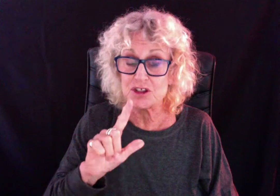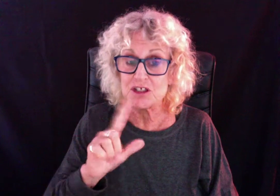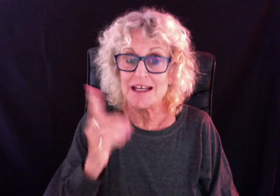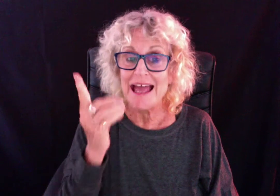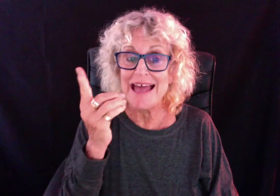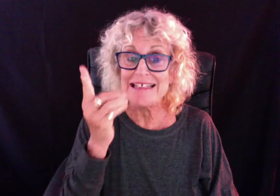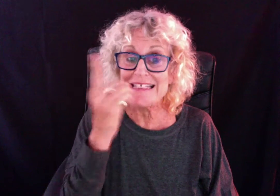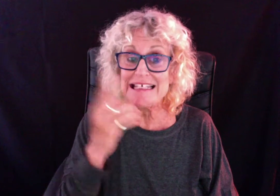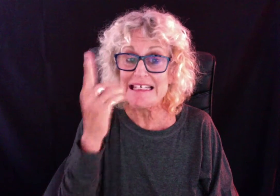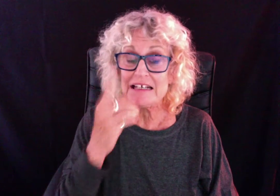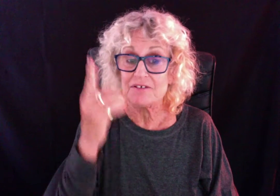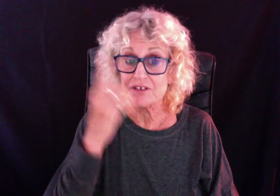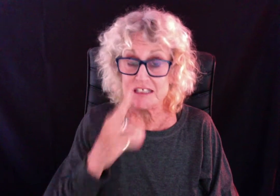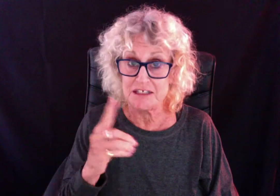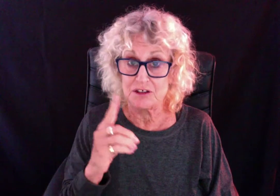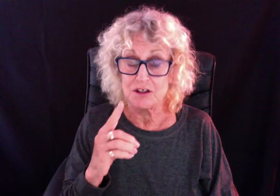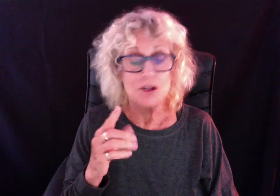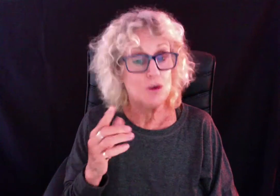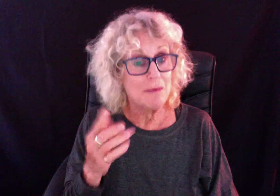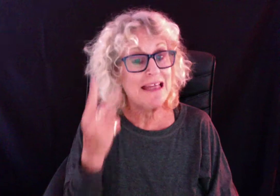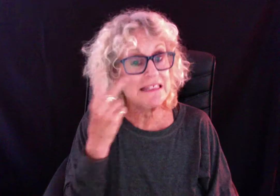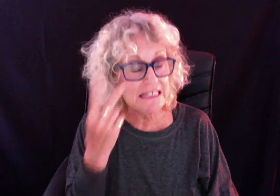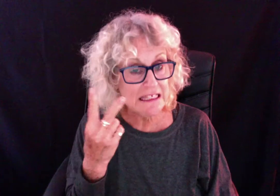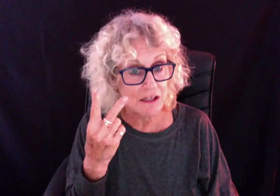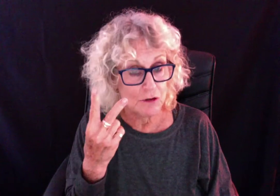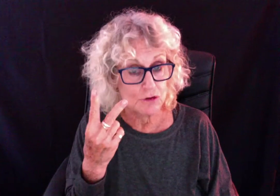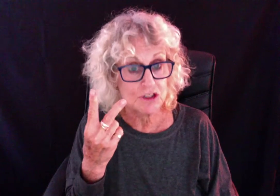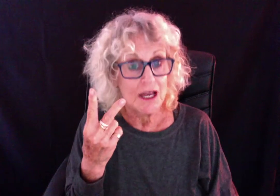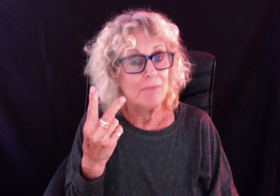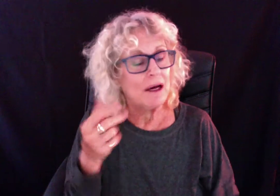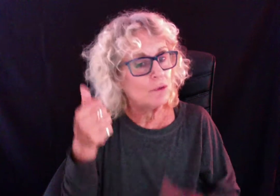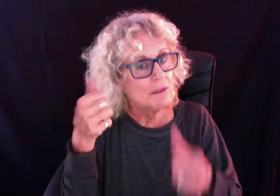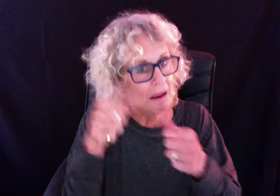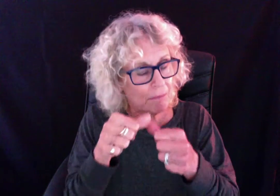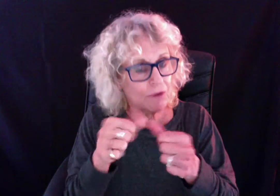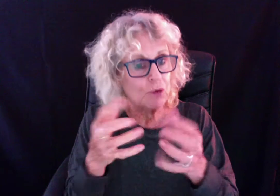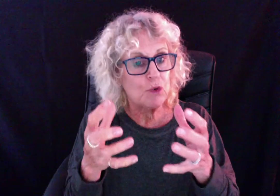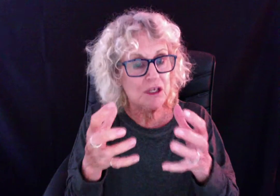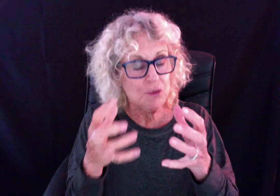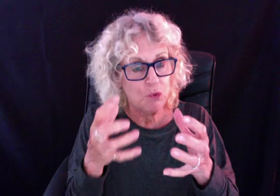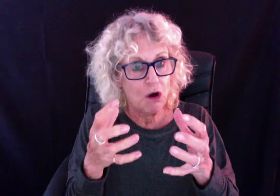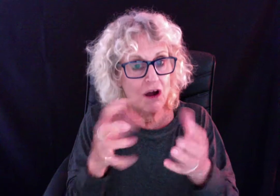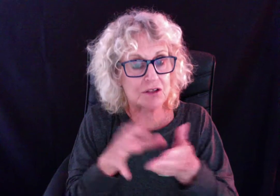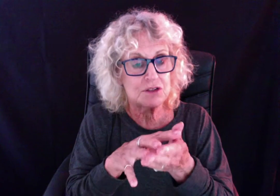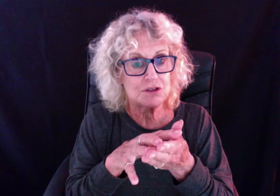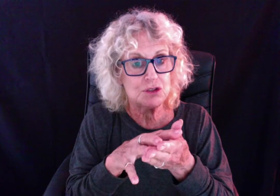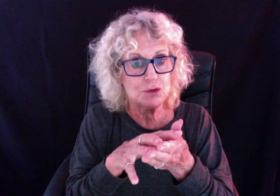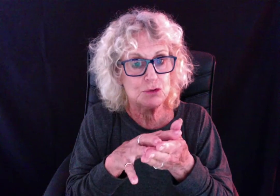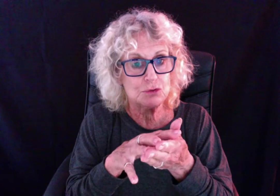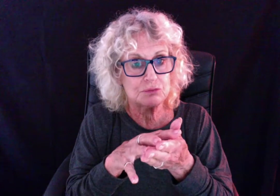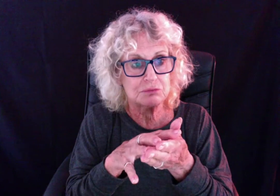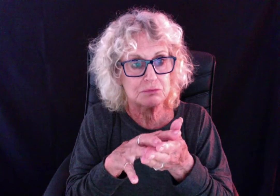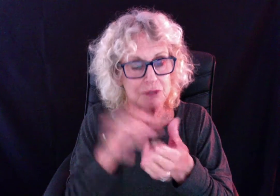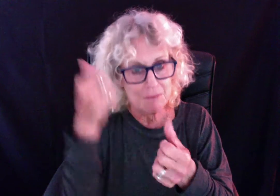lunch, and D for dinner. You may see those, but remember, we want to